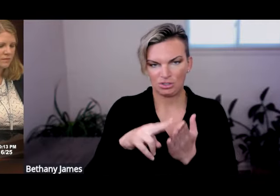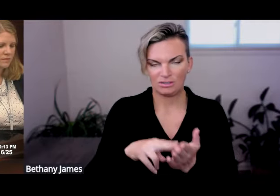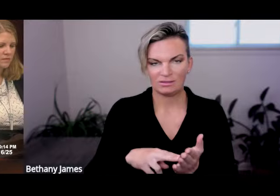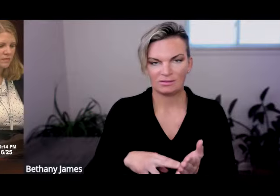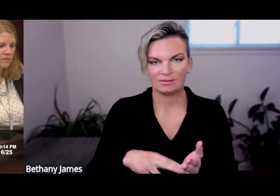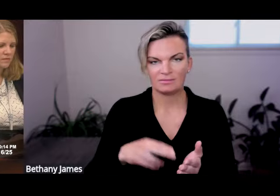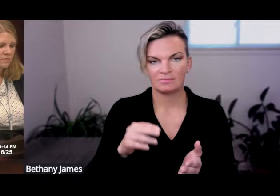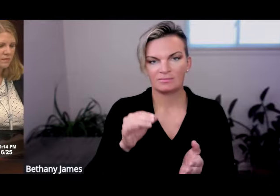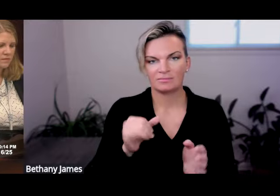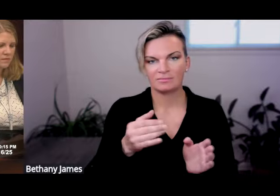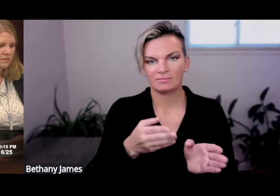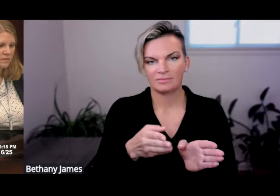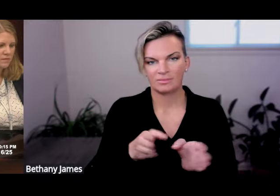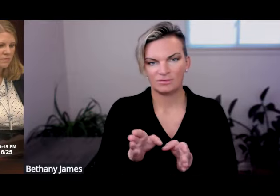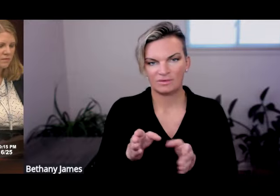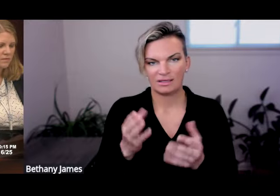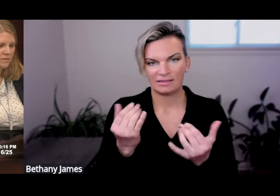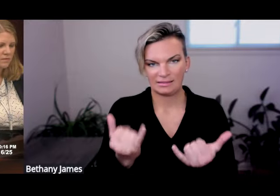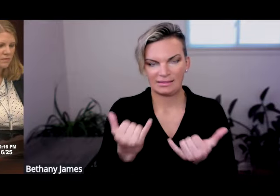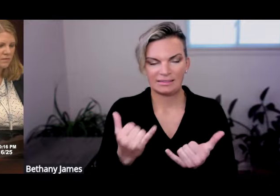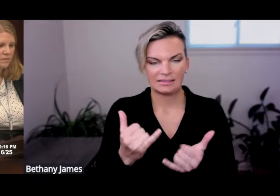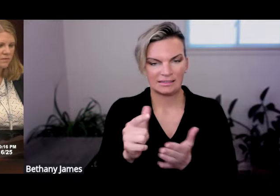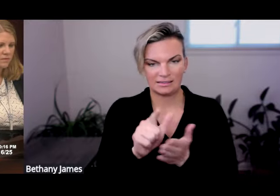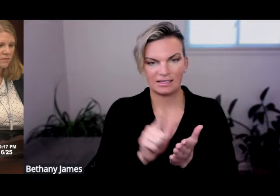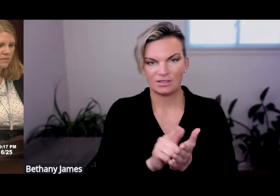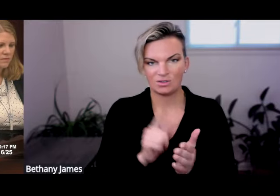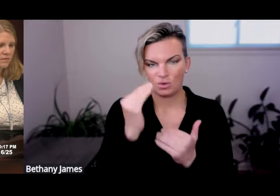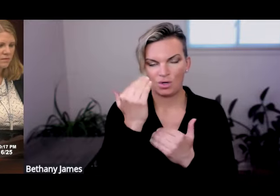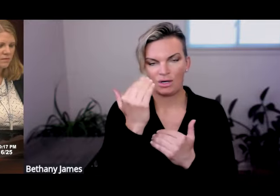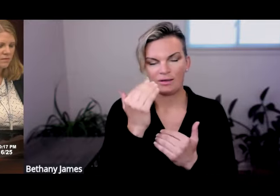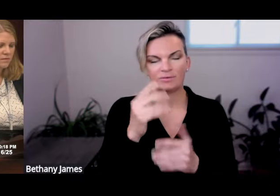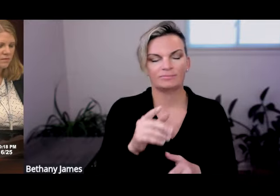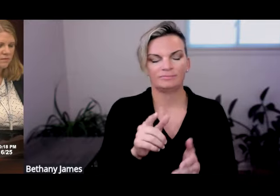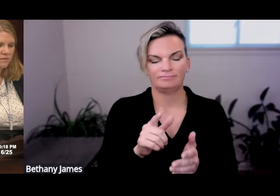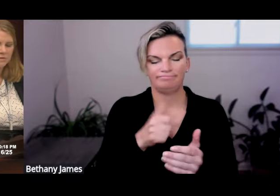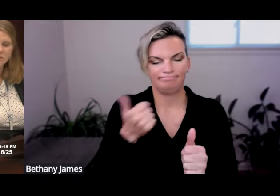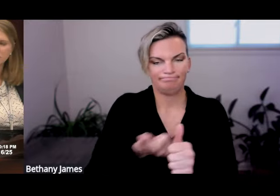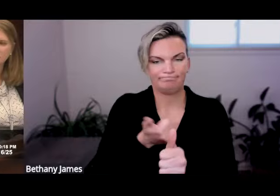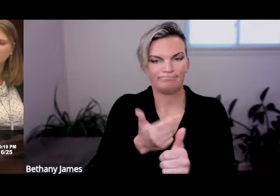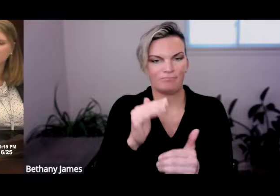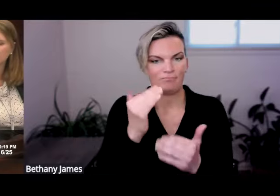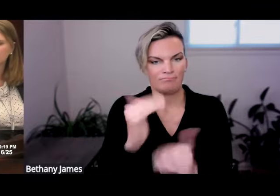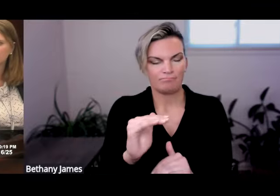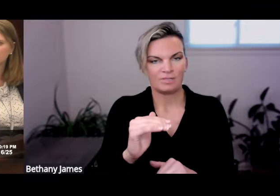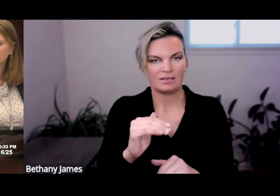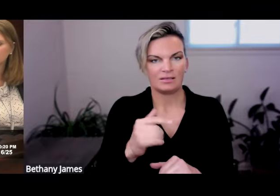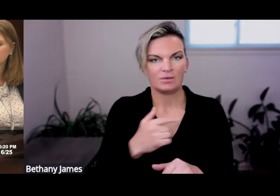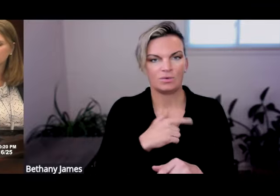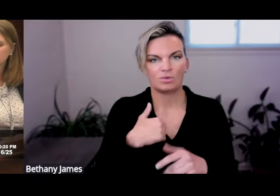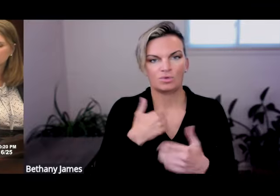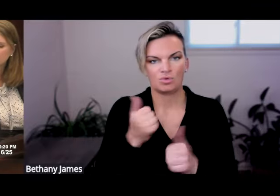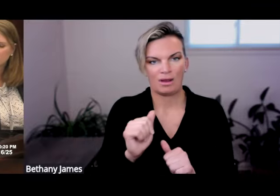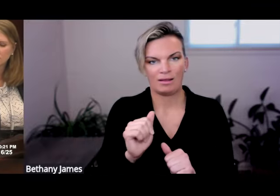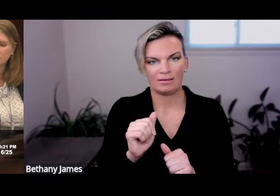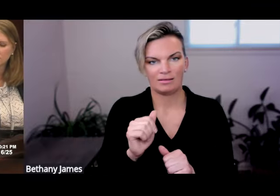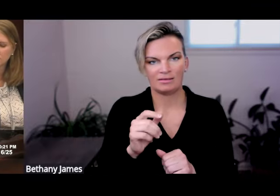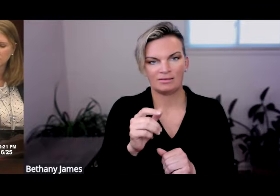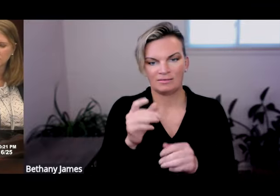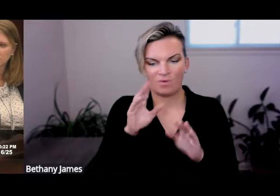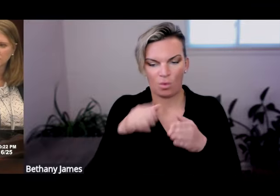shifted existing statutory requirements to the Constitution. We've tried to focus on what is the change, just because again,